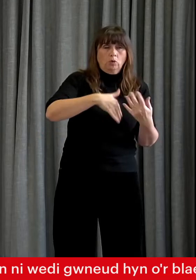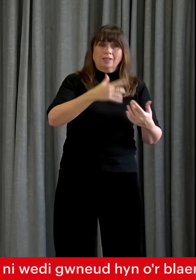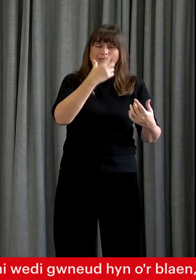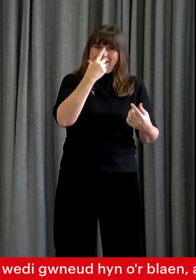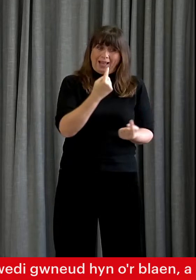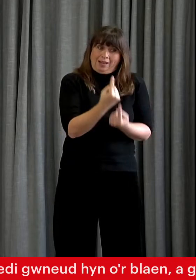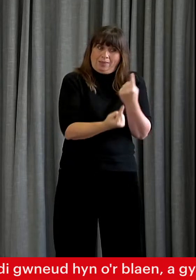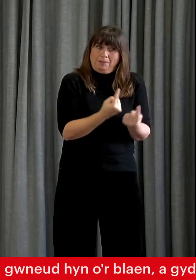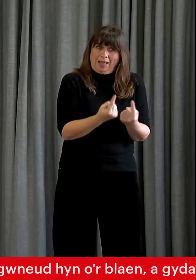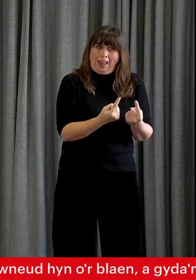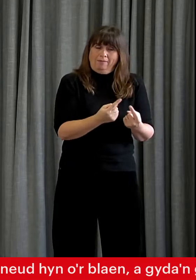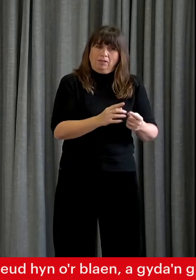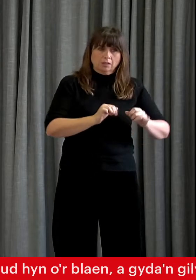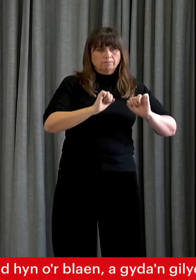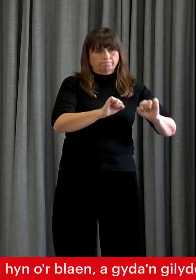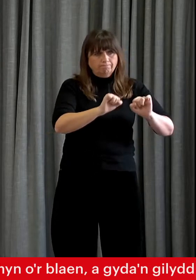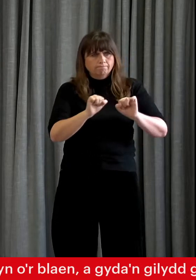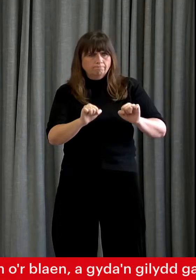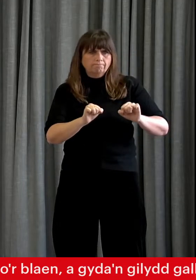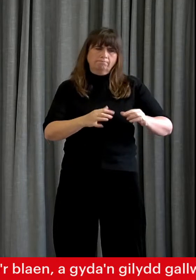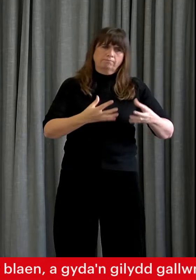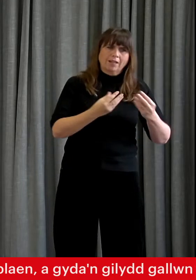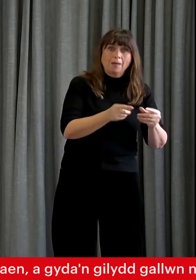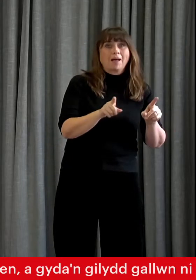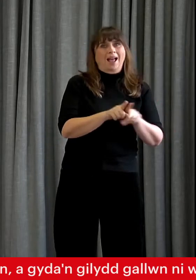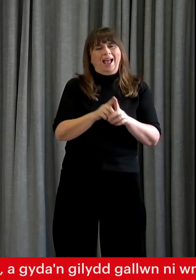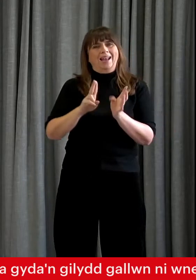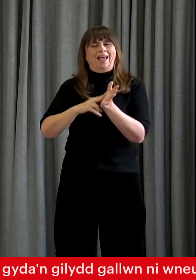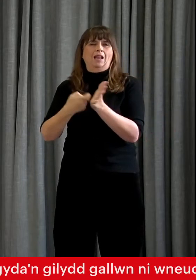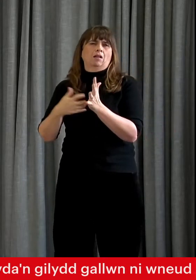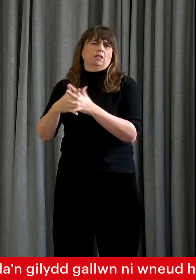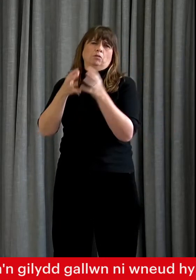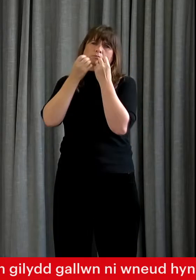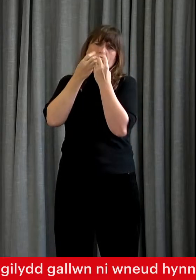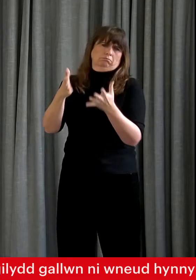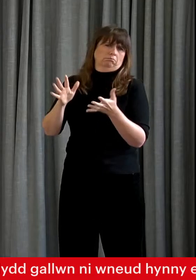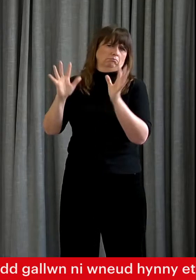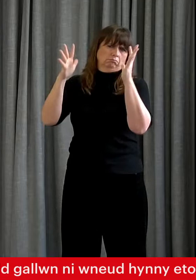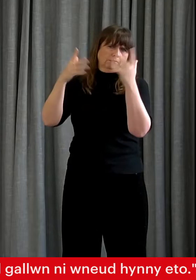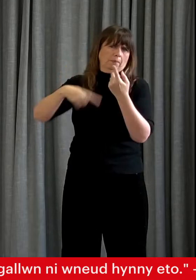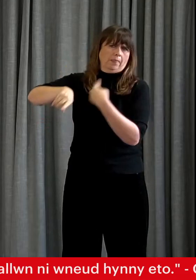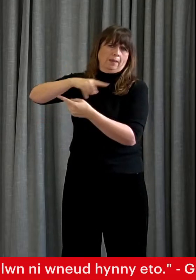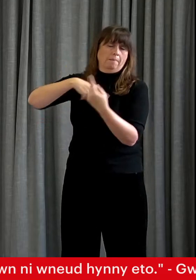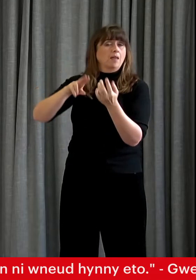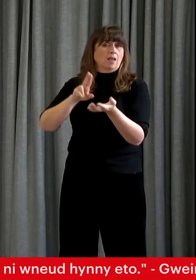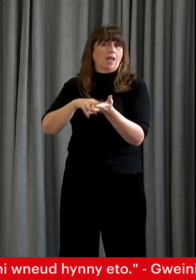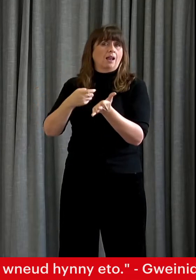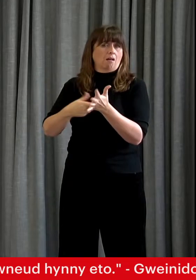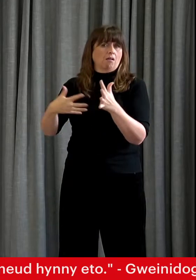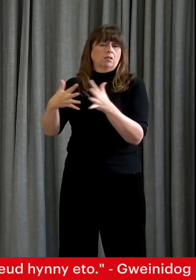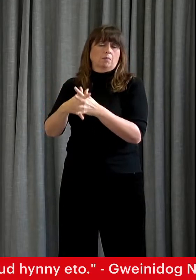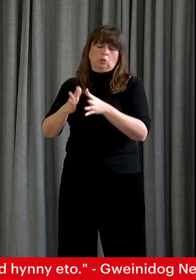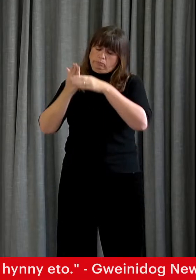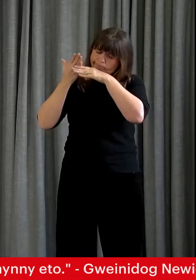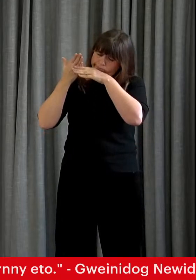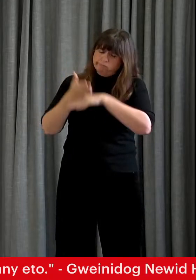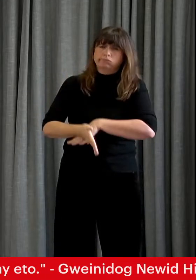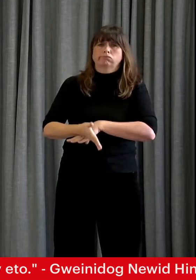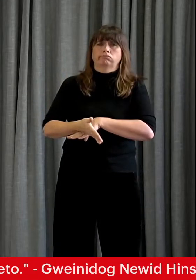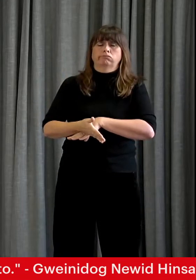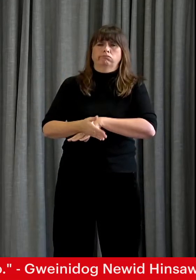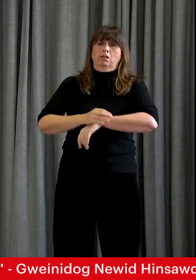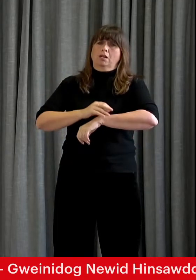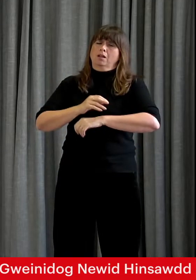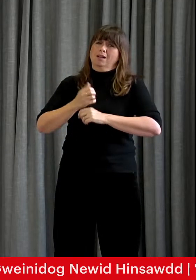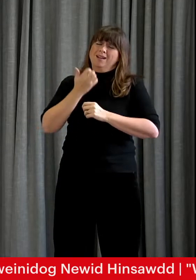themselves as much as possible, as well as relying on the amazing NRW staff, who I just want to pay some tribute to, because they work tirelessly,